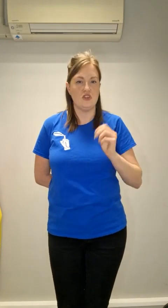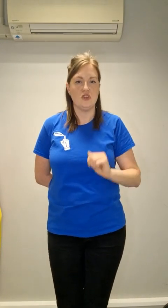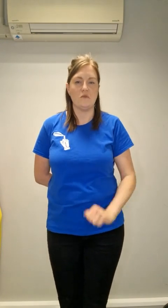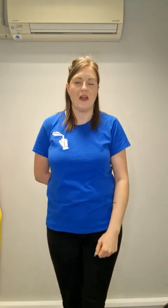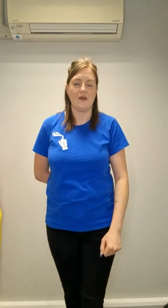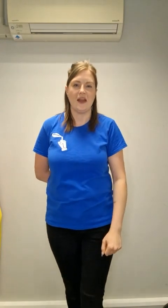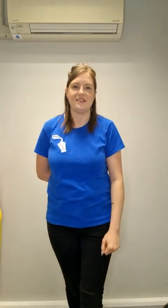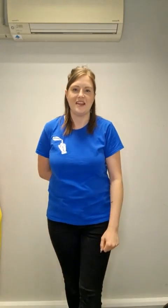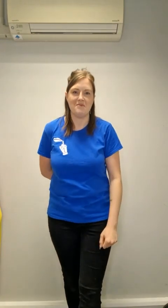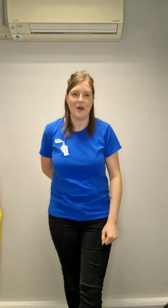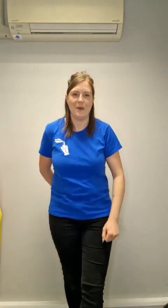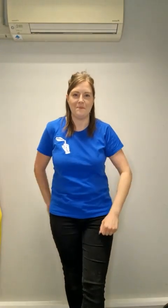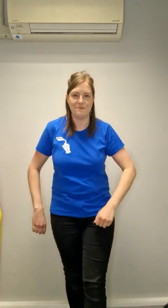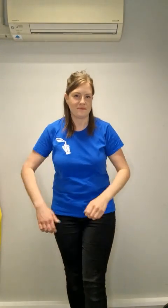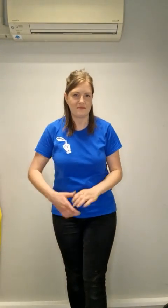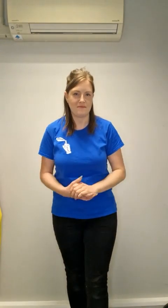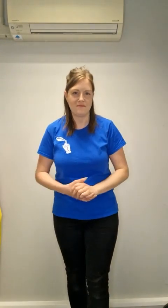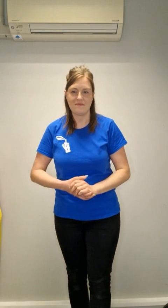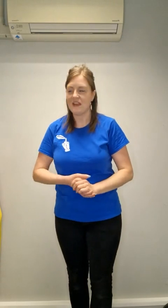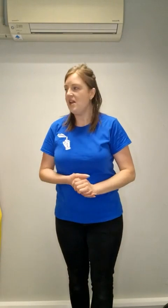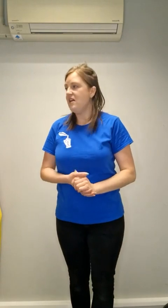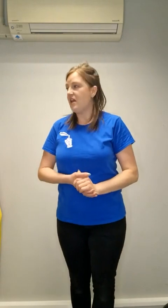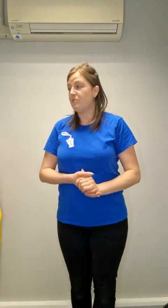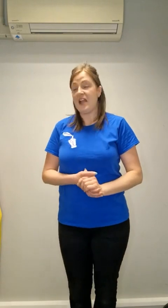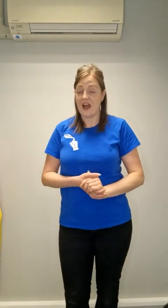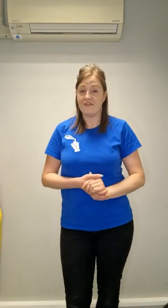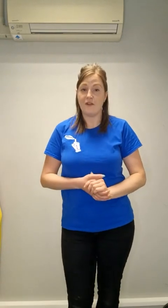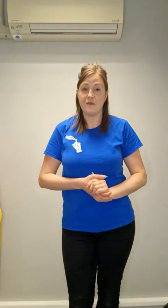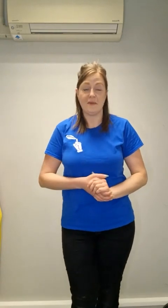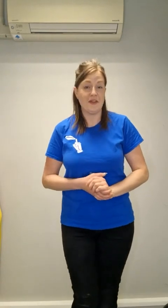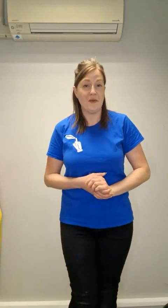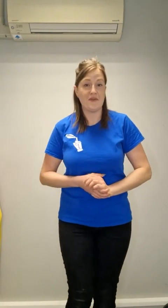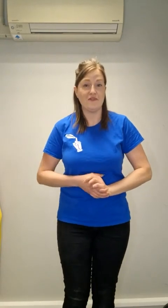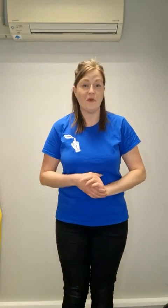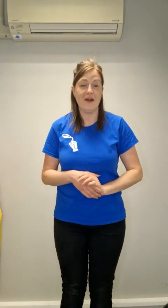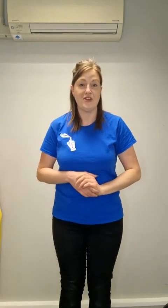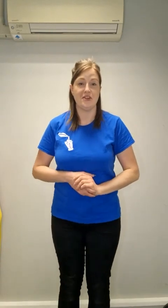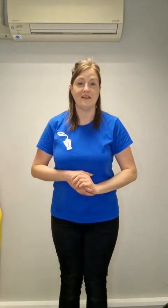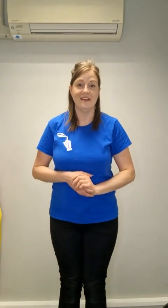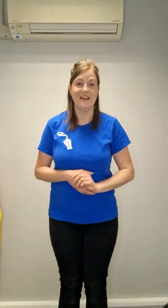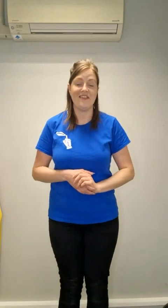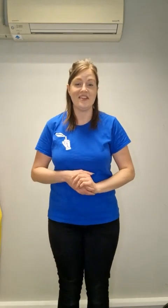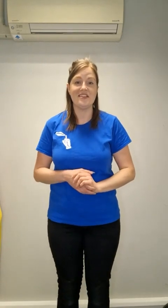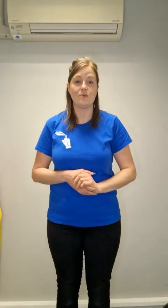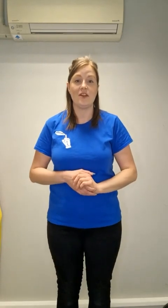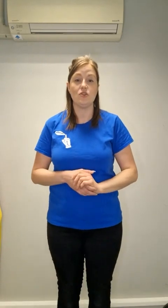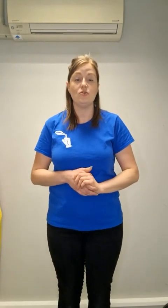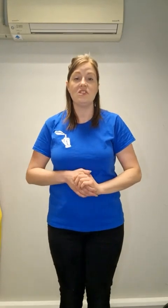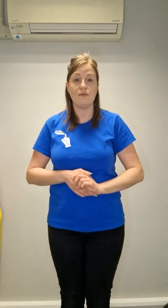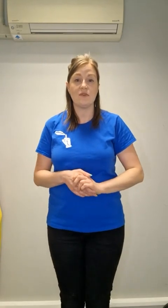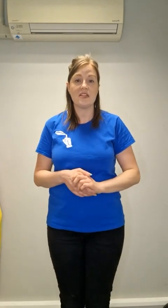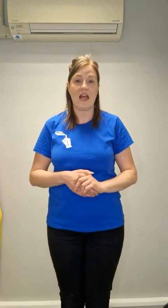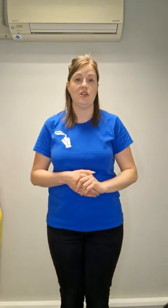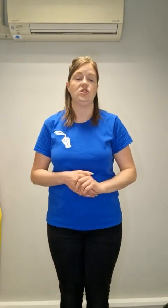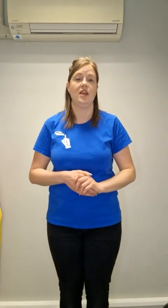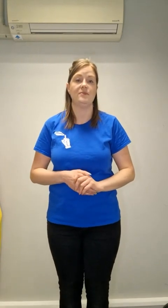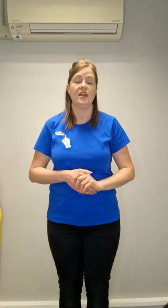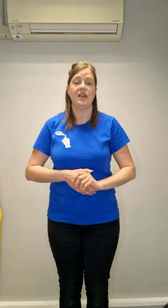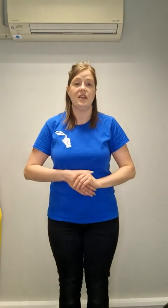should be okay to keep going. Then we have something called a formation. And this is where 2 different hand shapes in